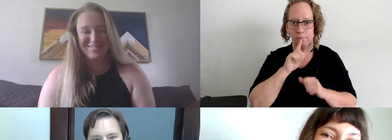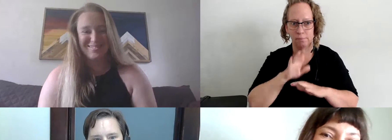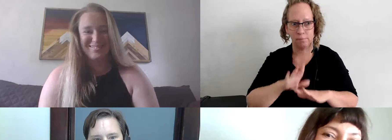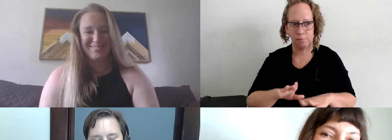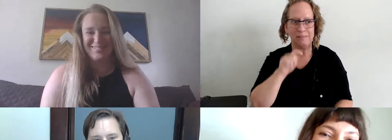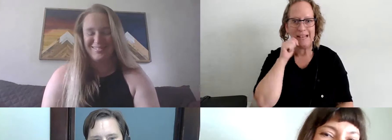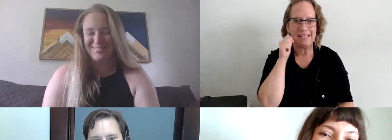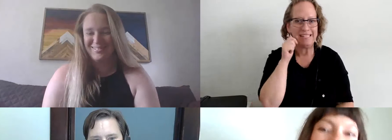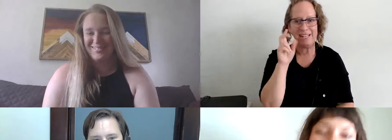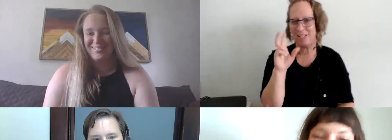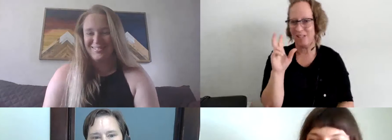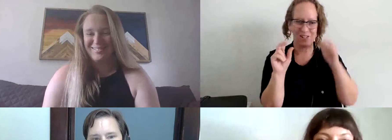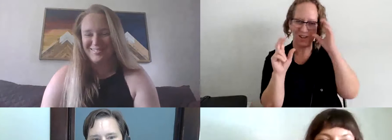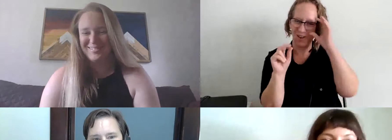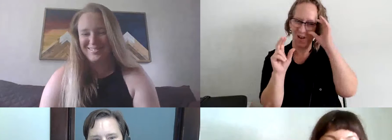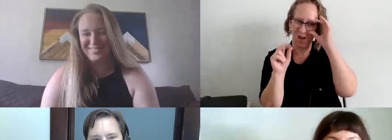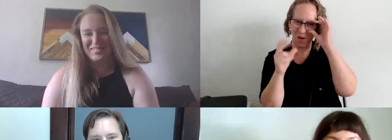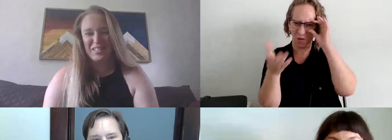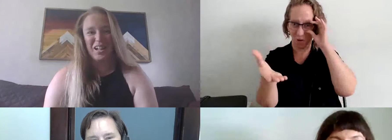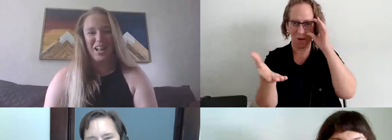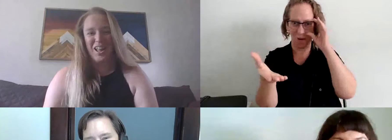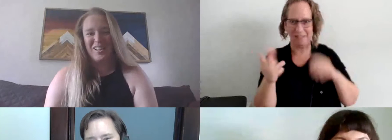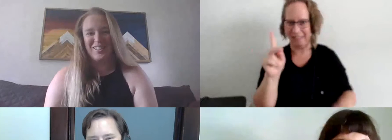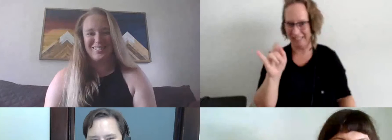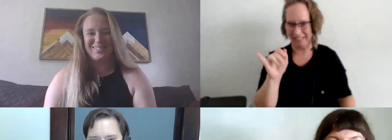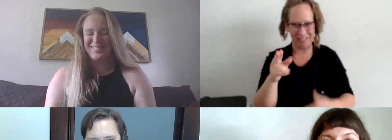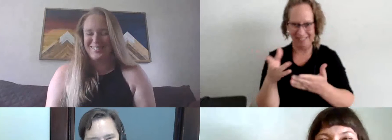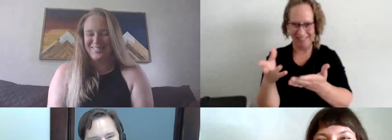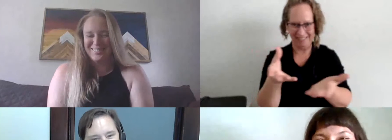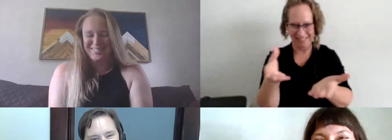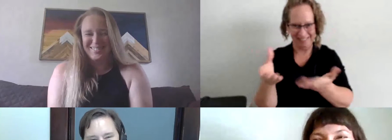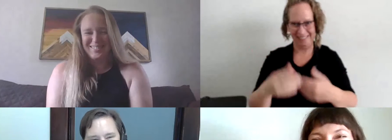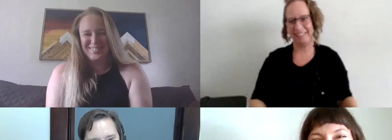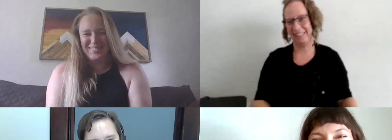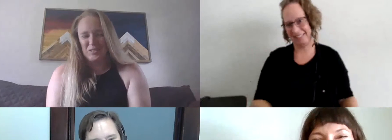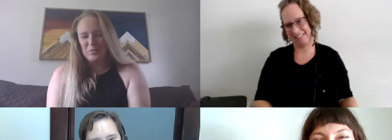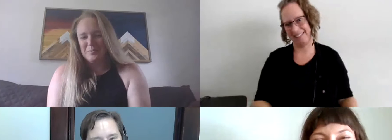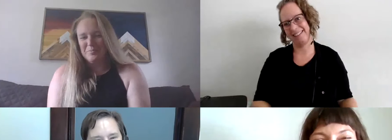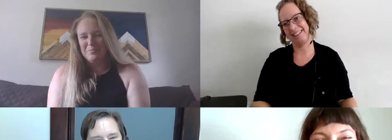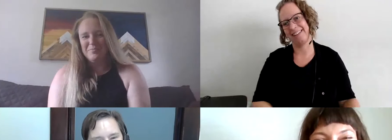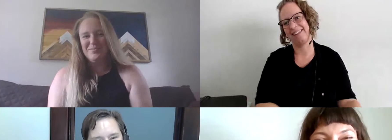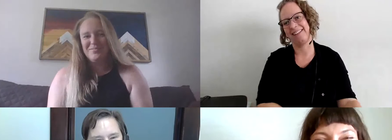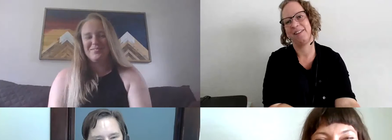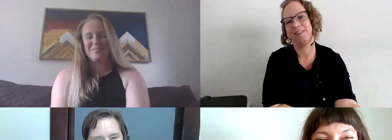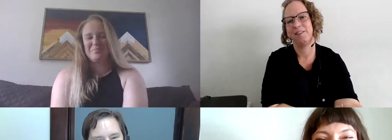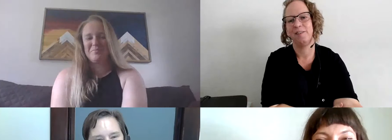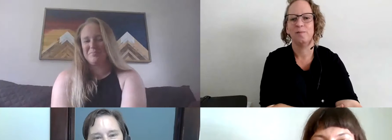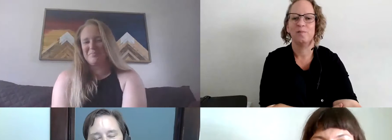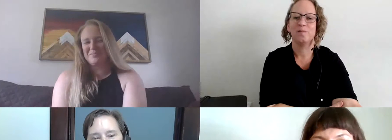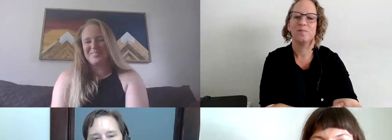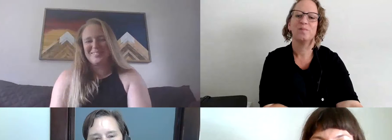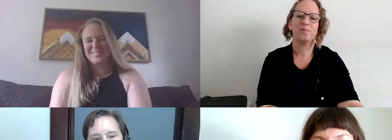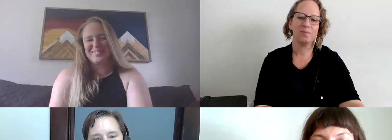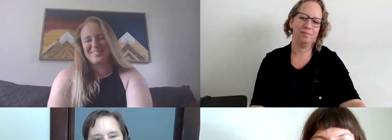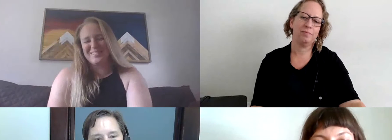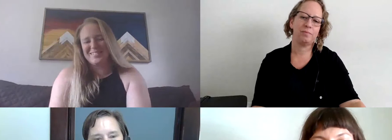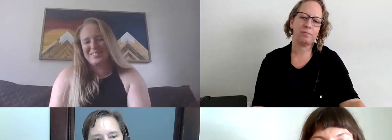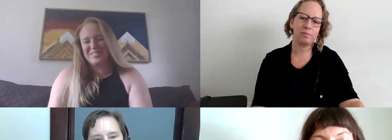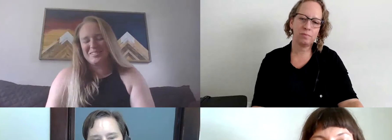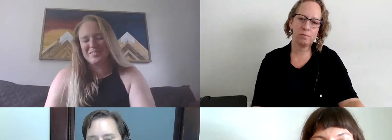No, this is Tatiana. Oh, go ahead, Kirsten. And this is Kirsten here. I was going to answer it at the same time as you.